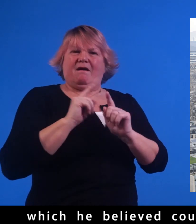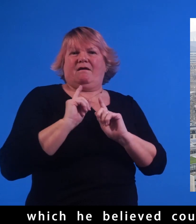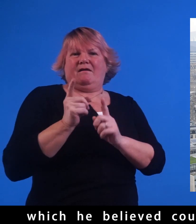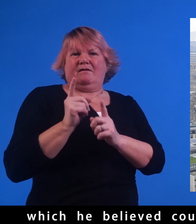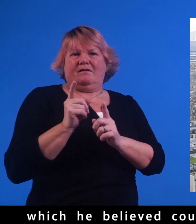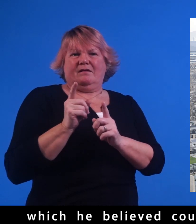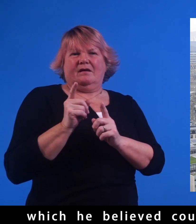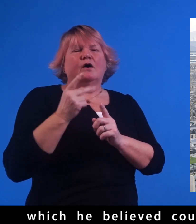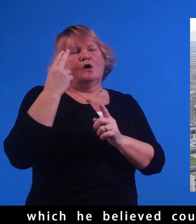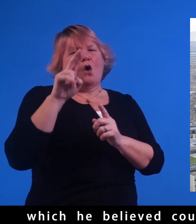pyramidology.